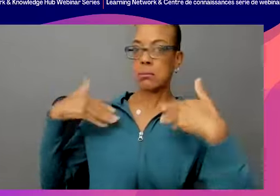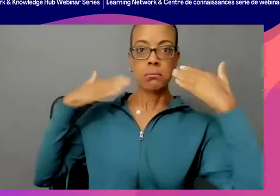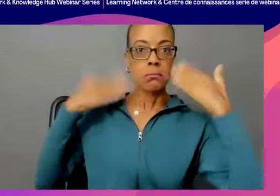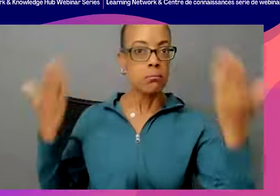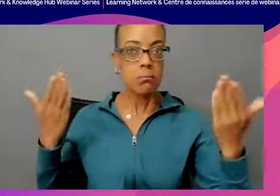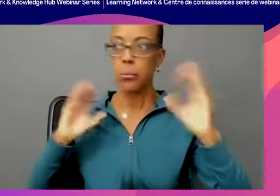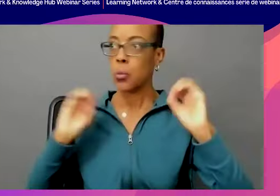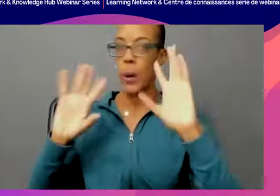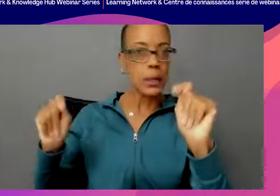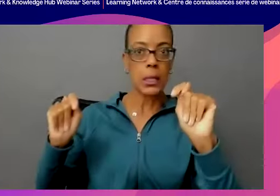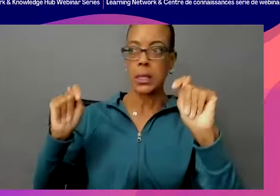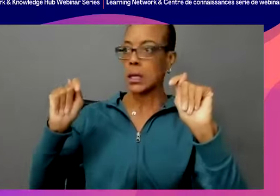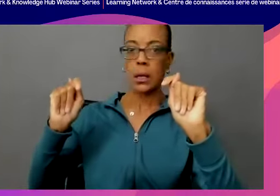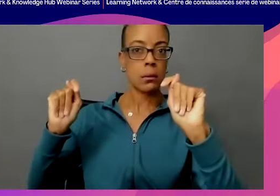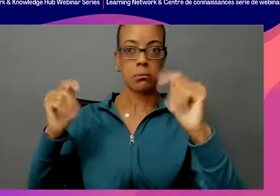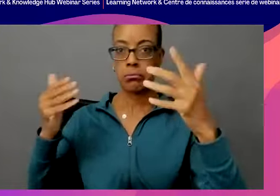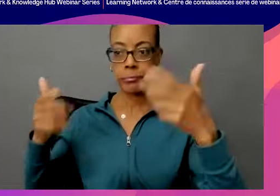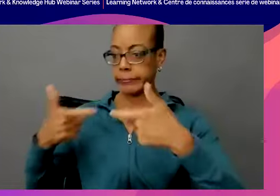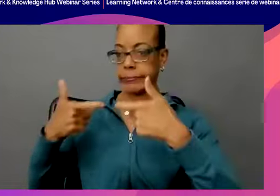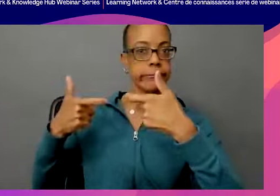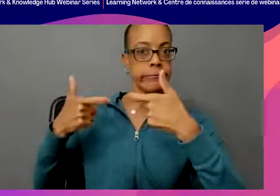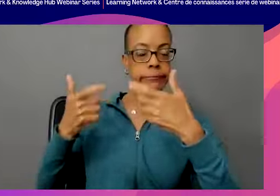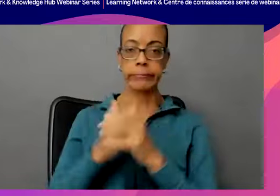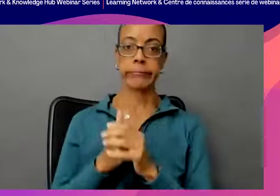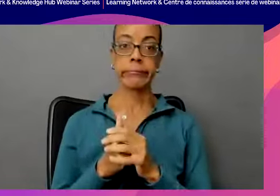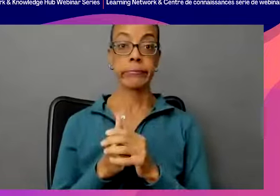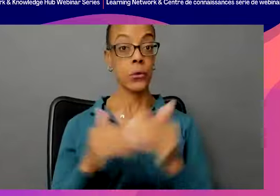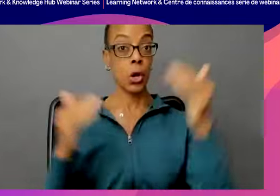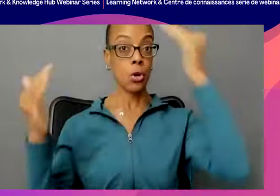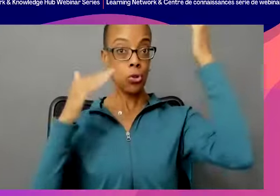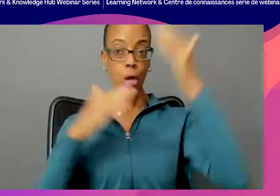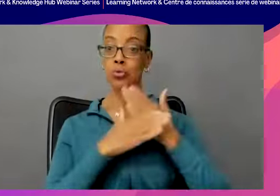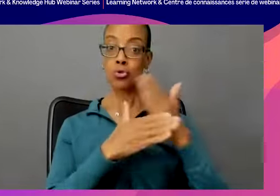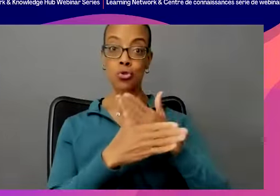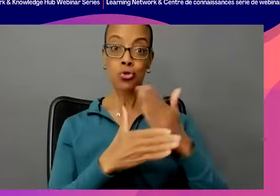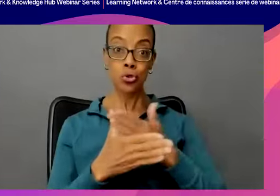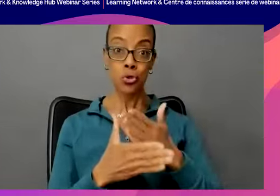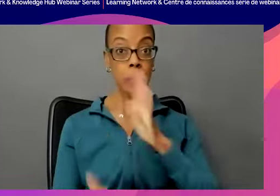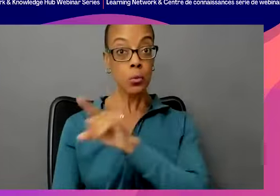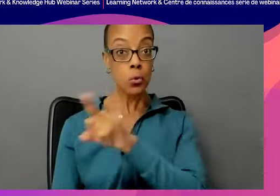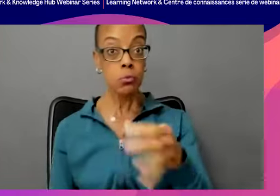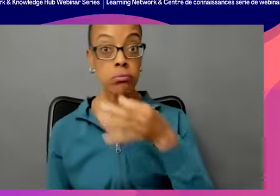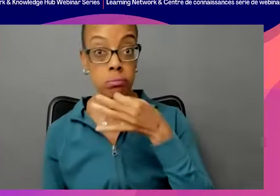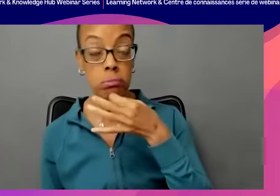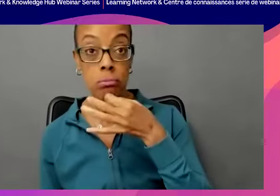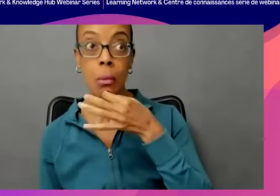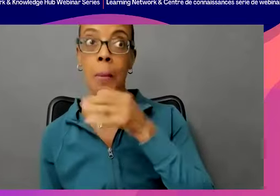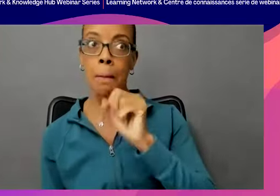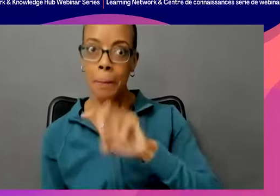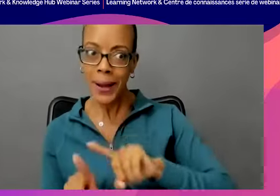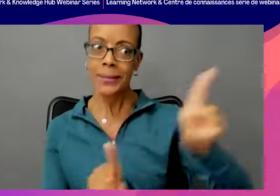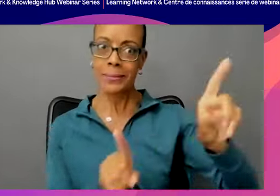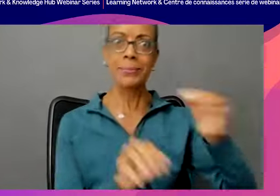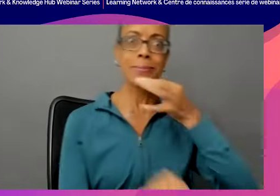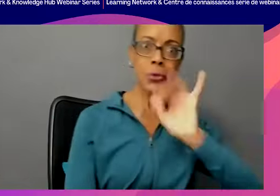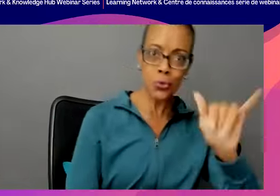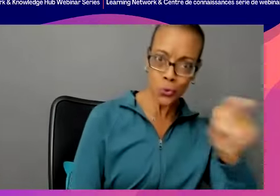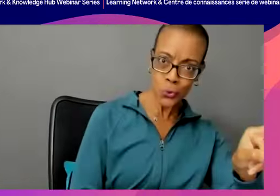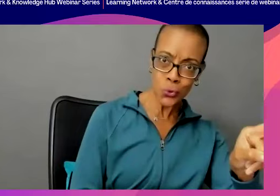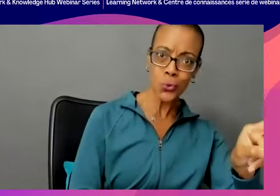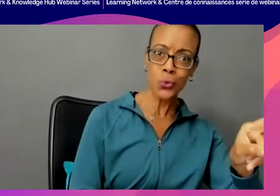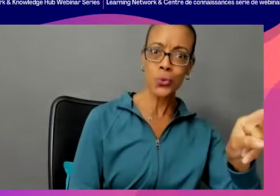it. And share knowledge. You might be experts in your field, but families have expertise on themselves. They're